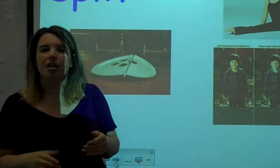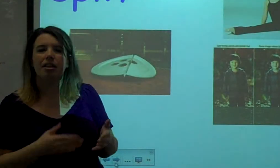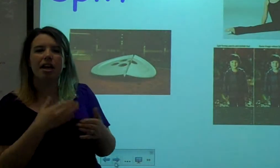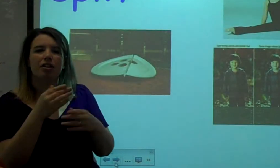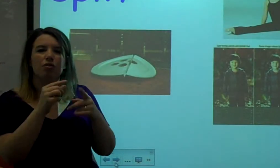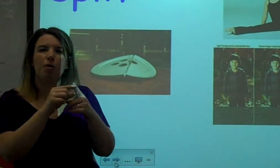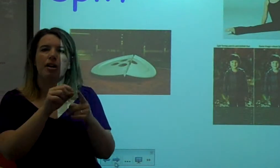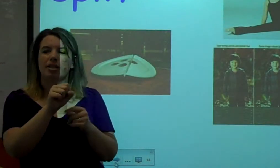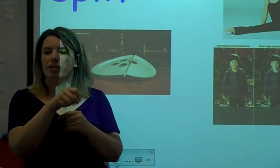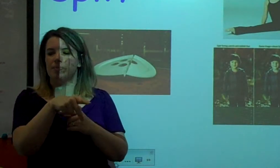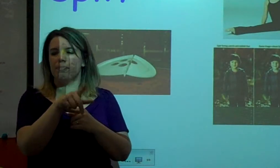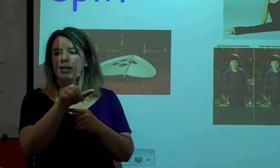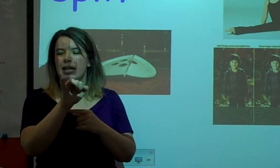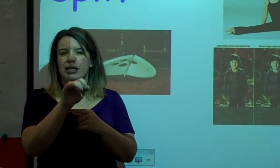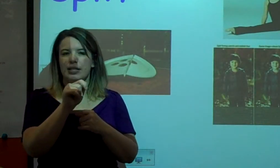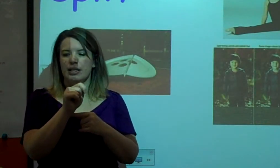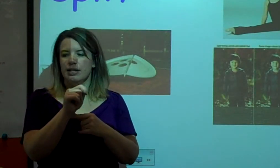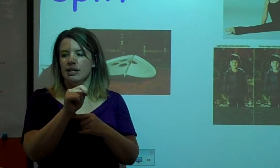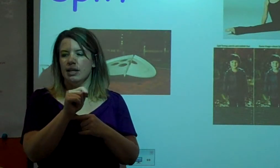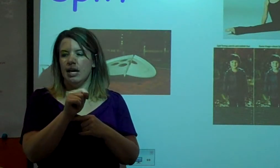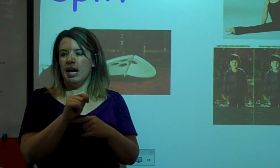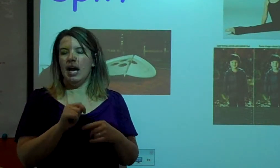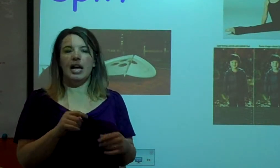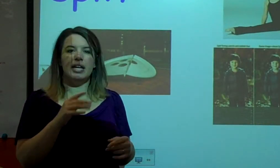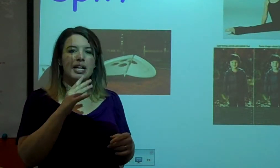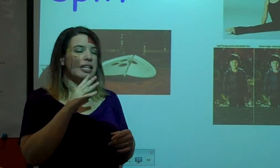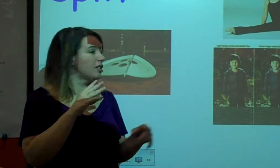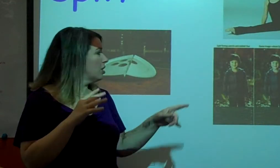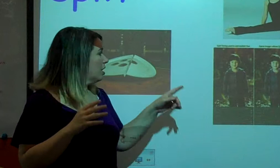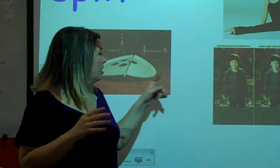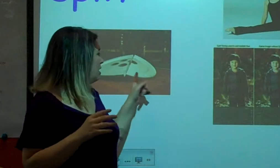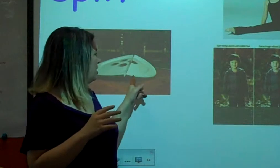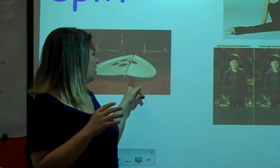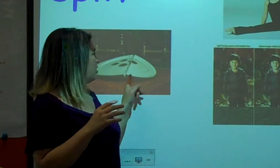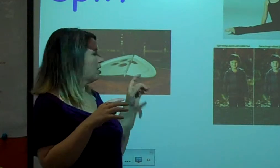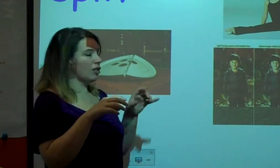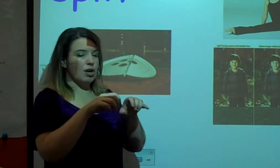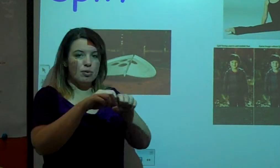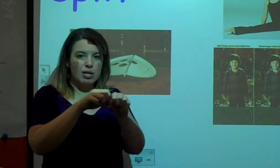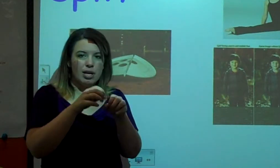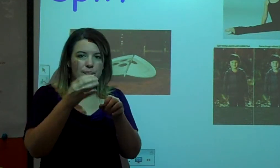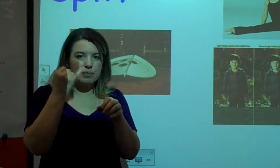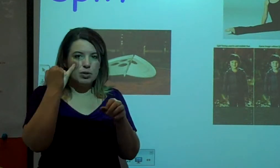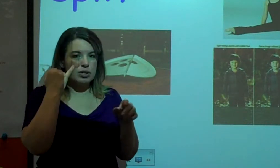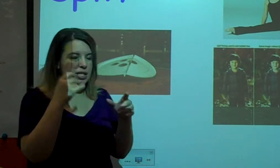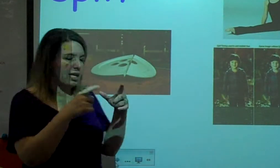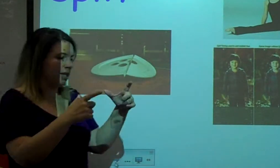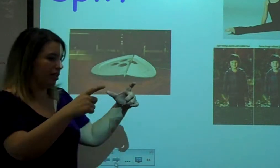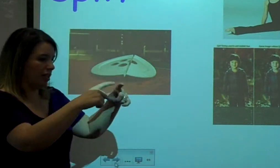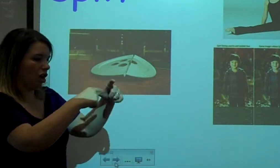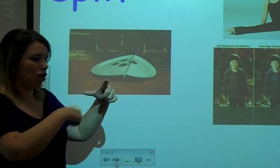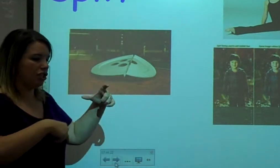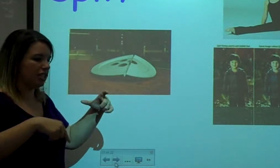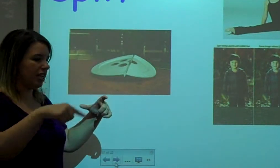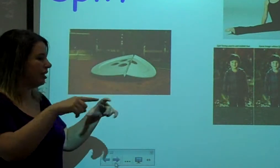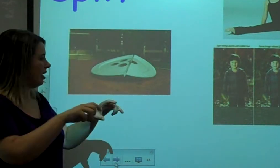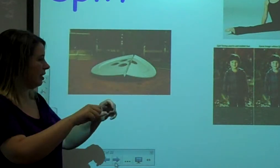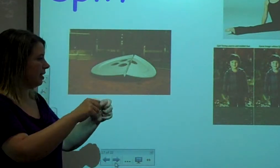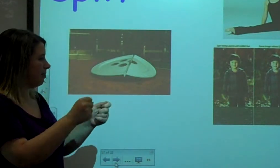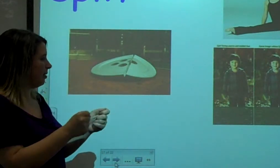The next word is split. And this is, you see the large disc, it's